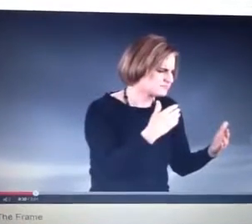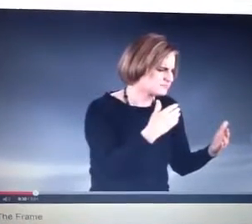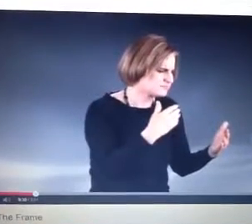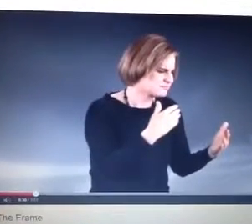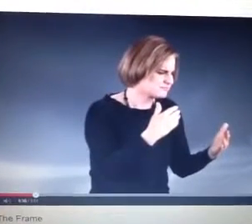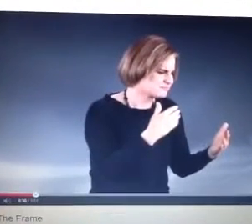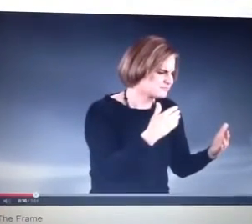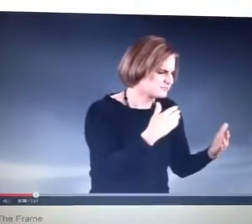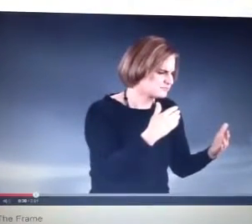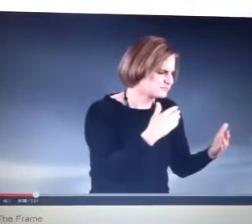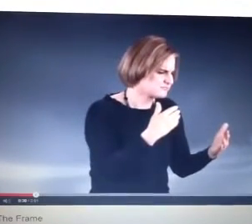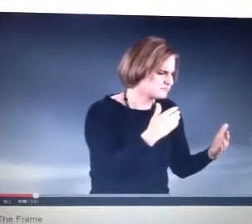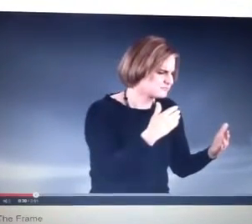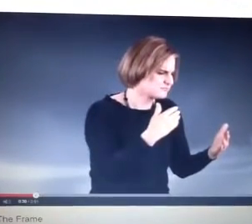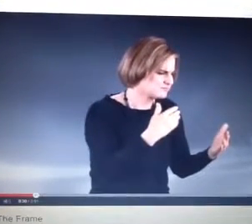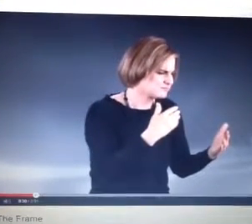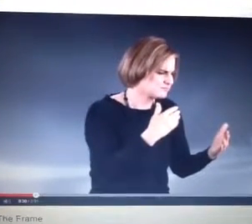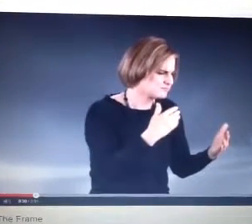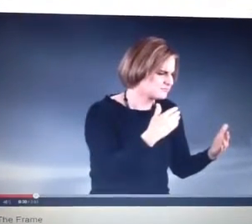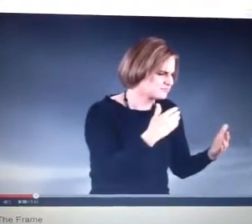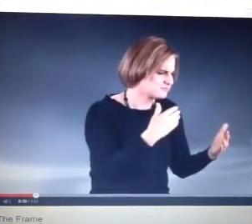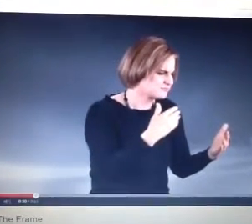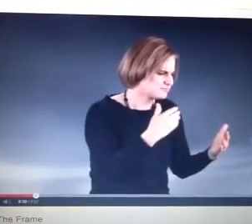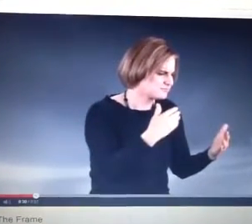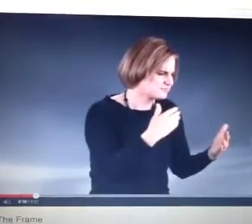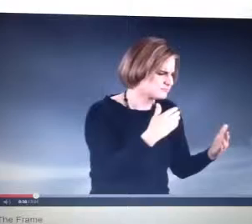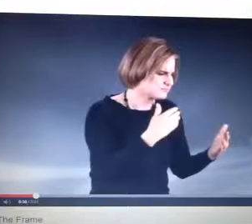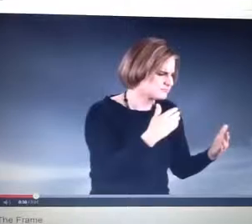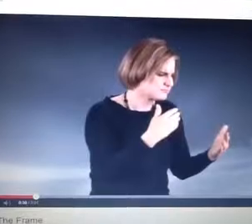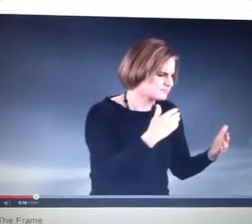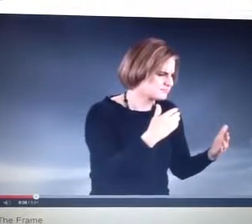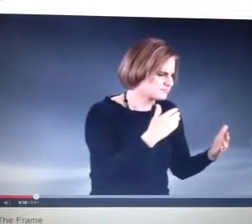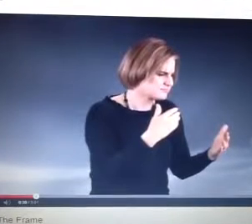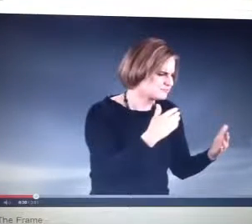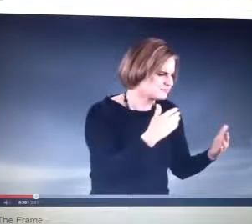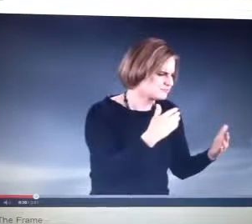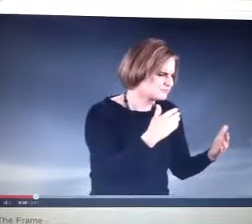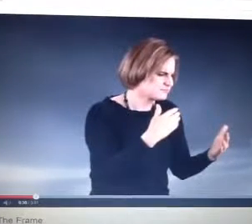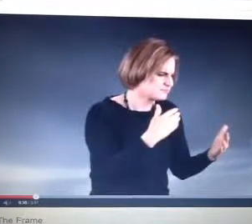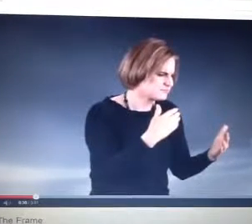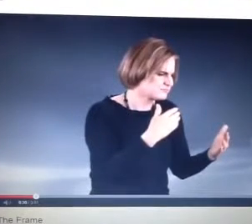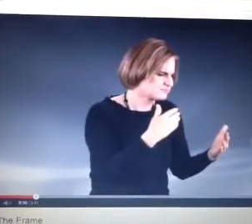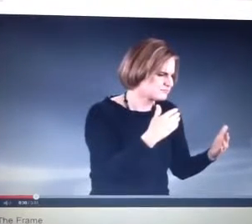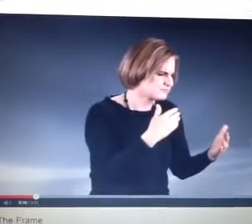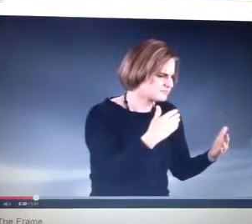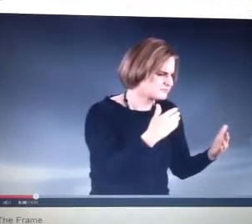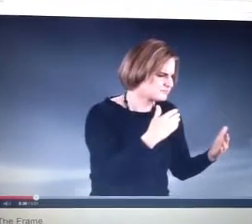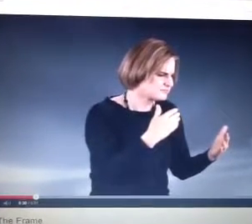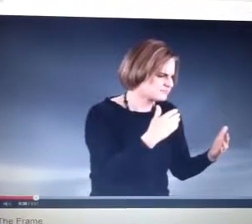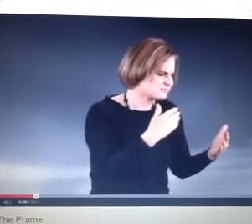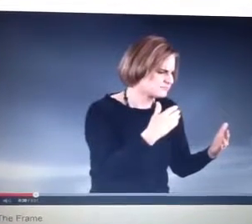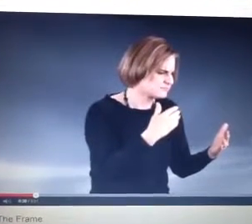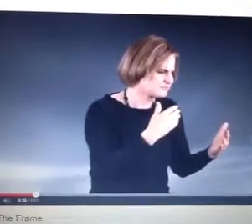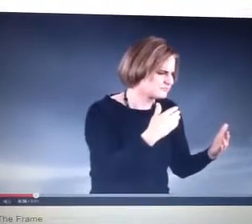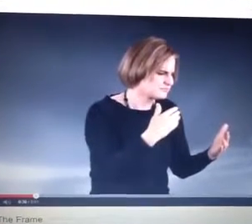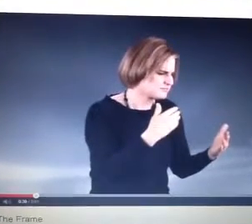The house sold faster than I expected, so we end up looking for a new house and we find one there. So I packed